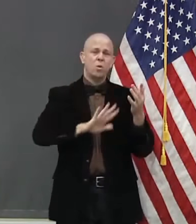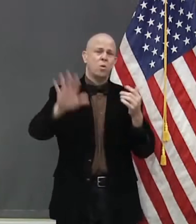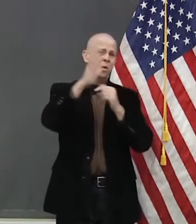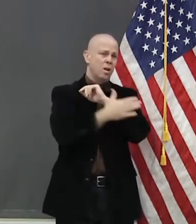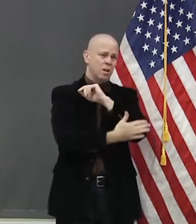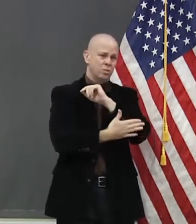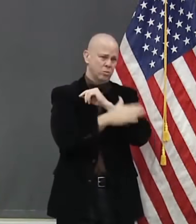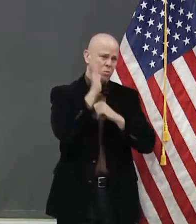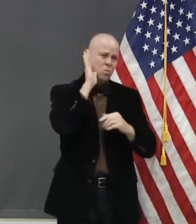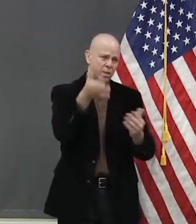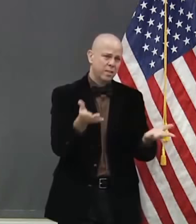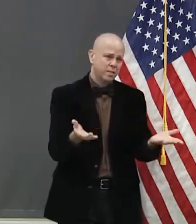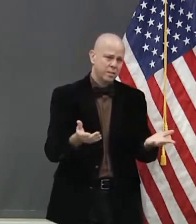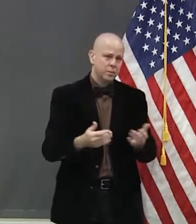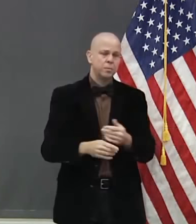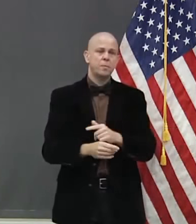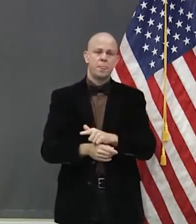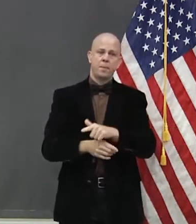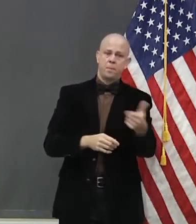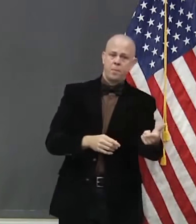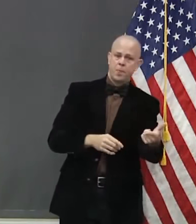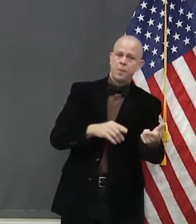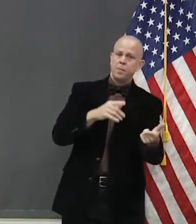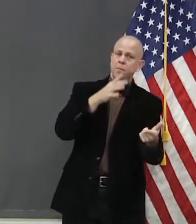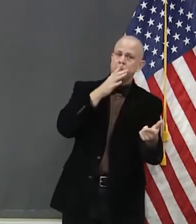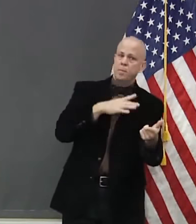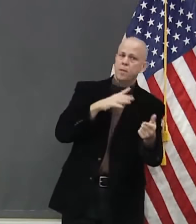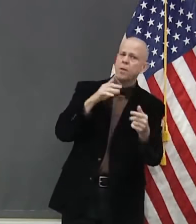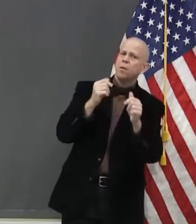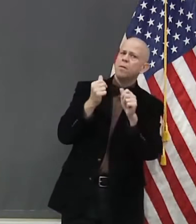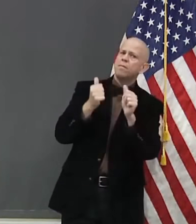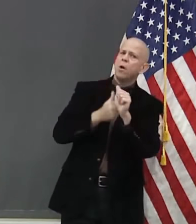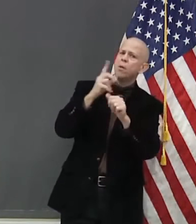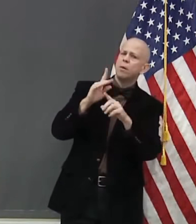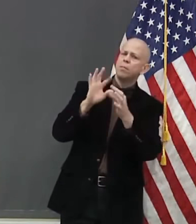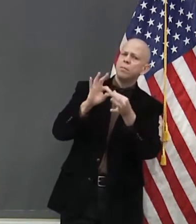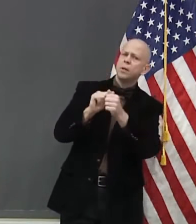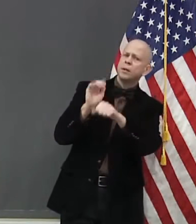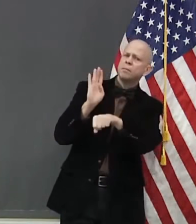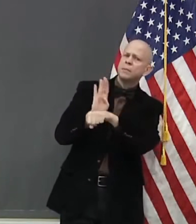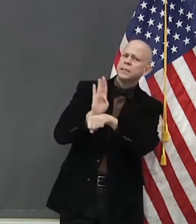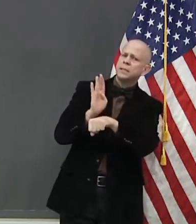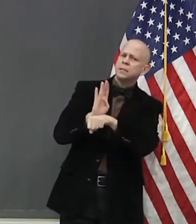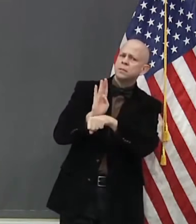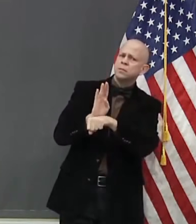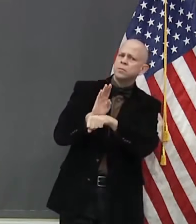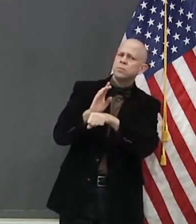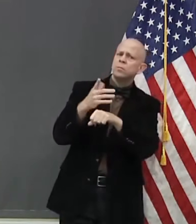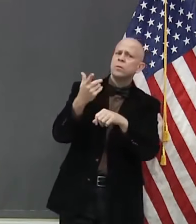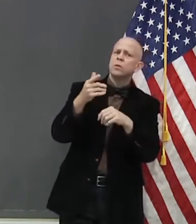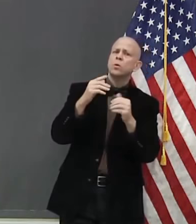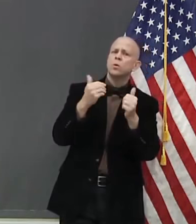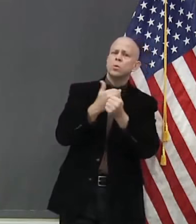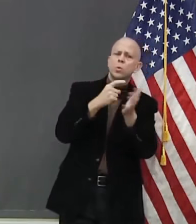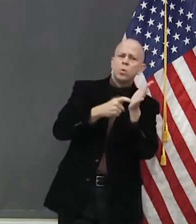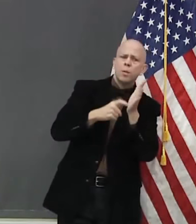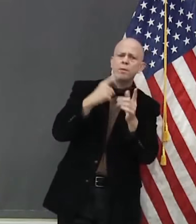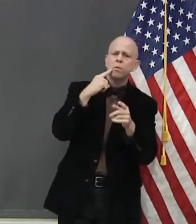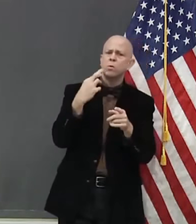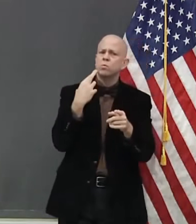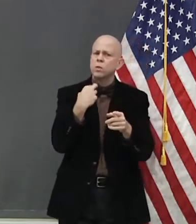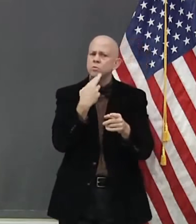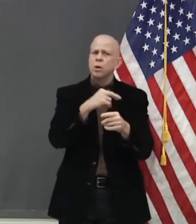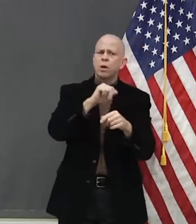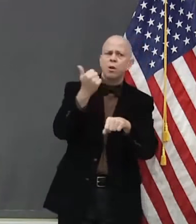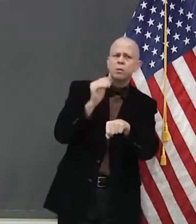And I also wanted to ask you about businesses putting these new restrictions on restaurants, other businesses. Is